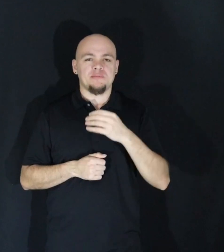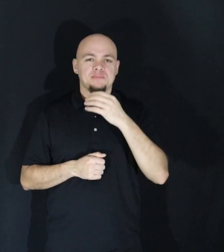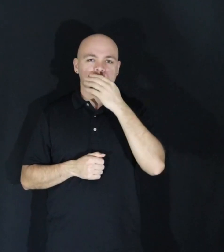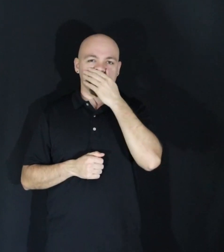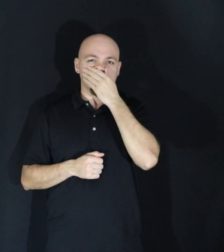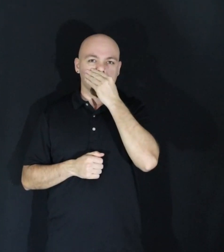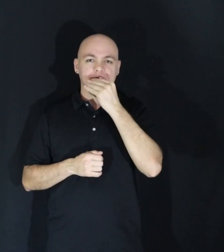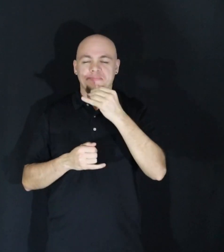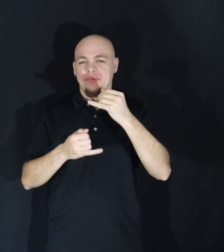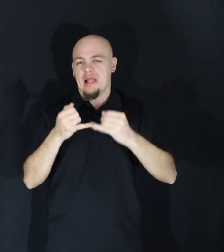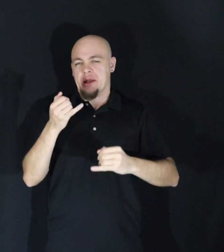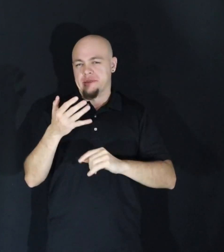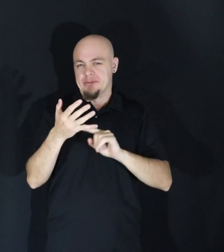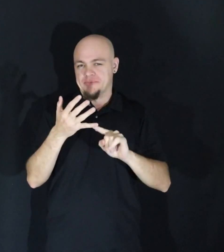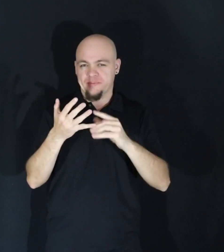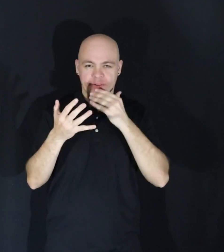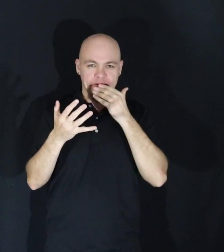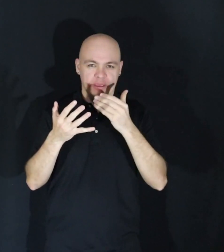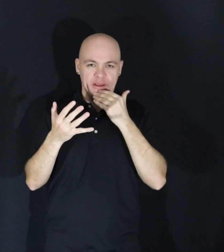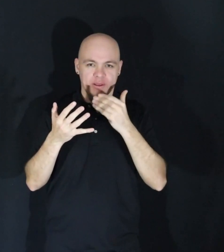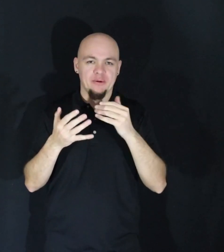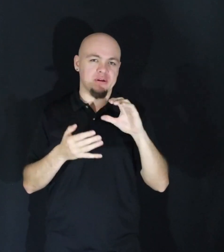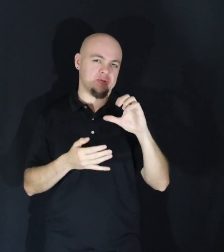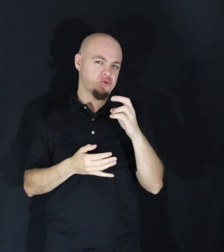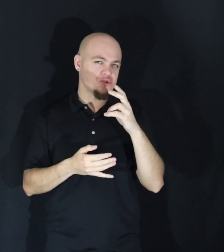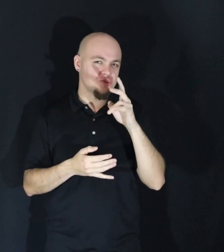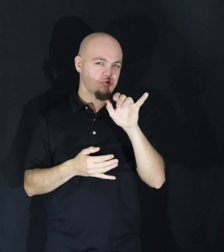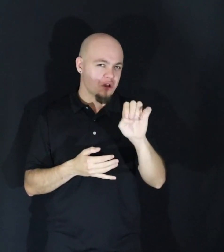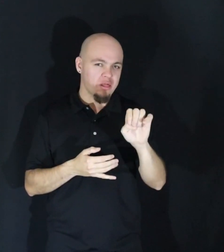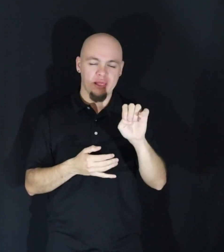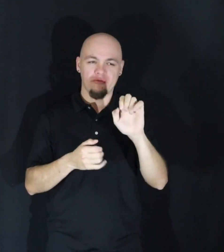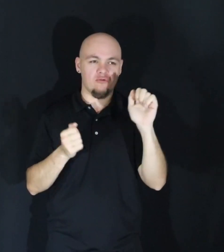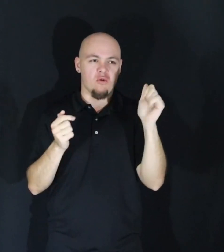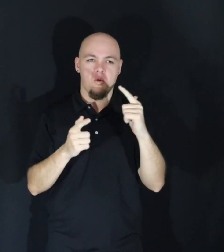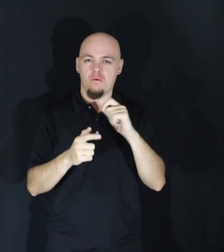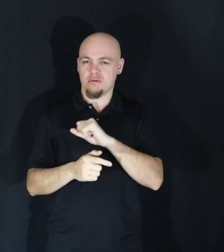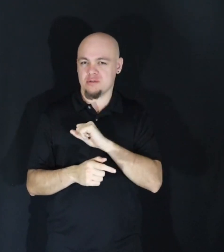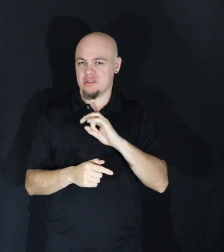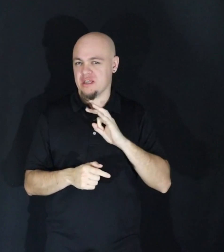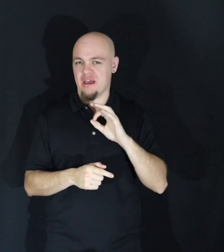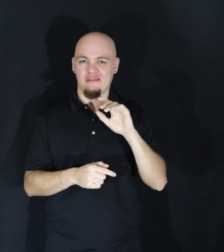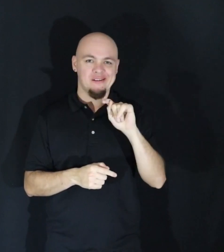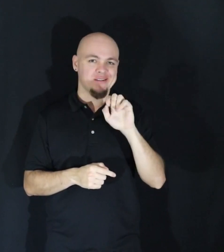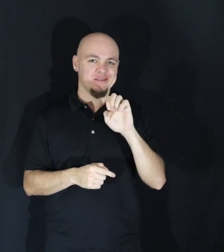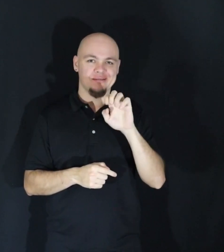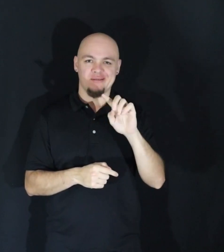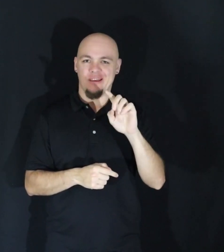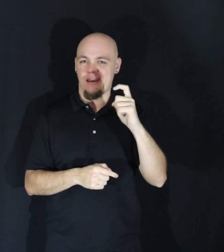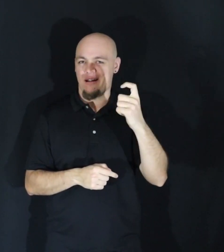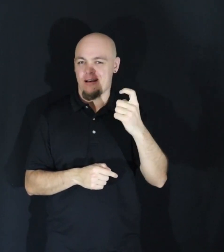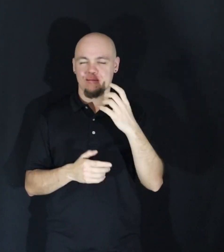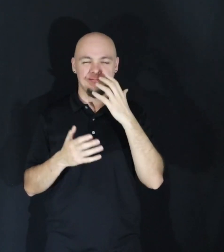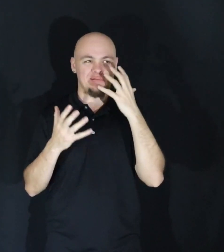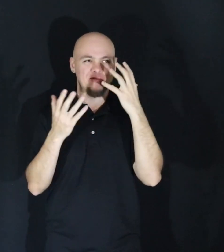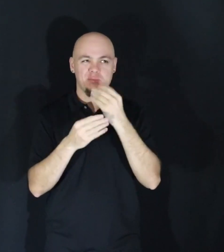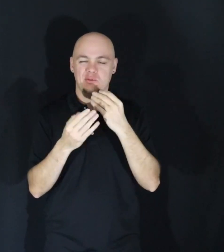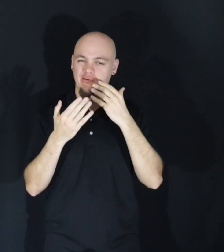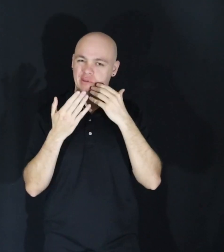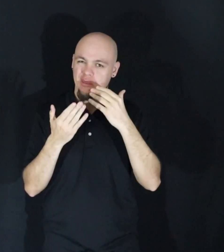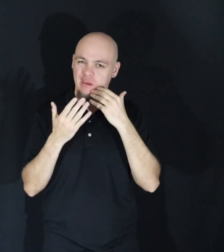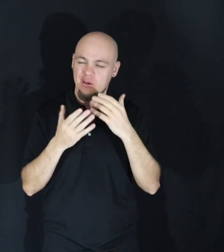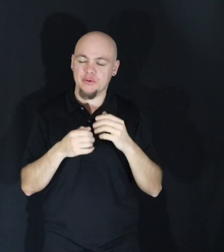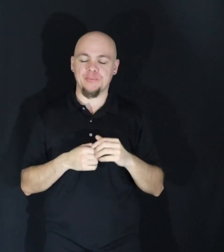My last poem, and I want to thank you guys for the opportunity to thank Charlie, all of show some love for the whole staff and TEDx and everybody. Man, this is beautiful, so thank you so much.